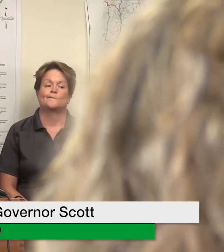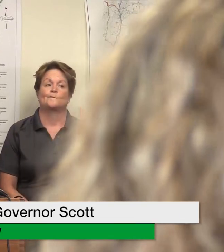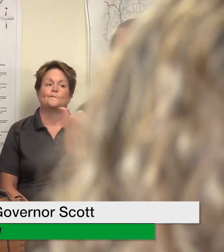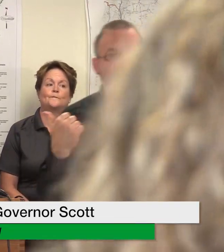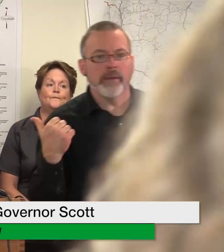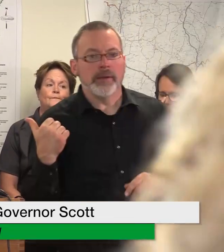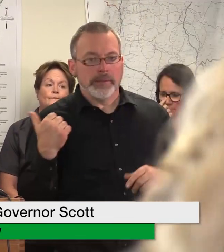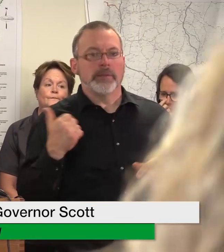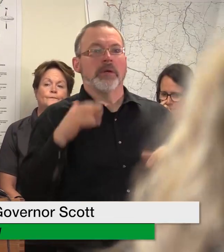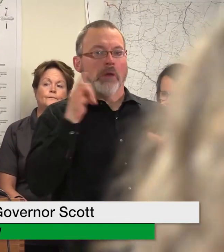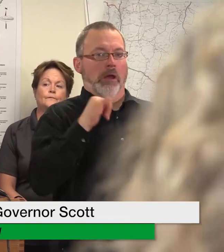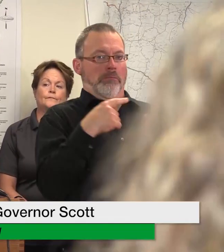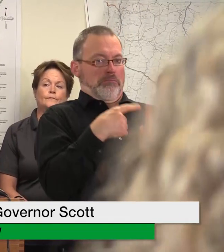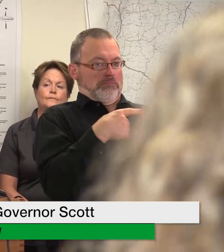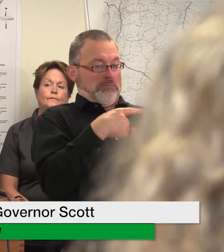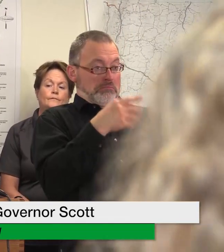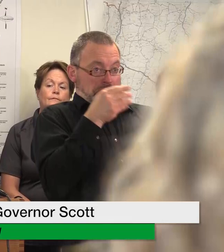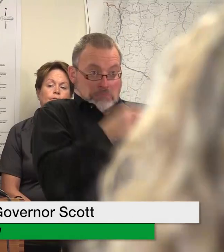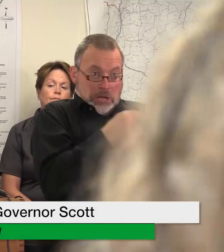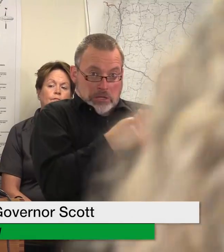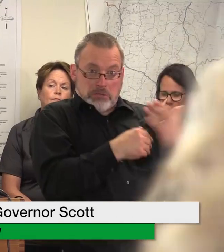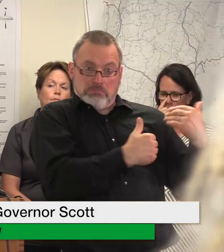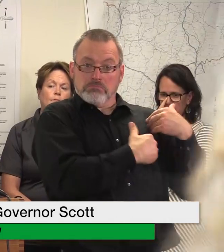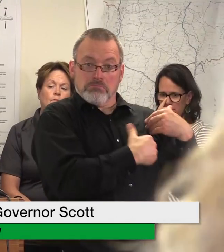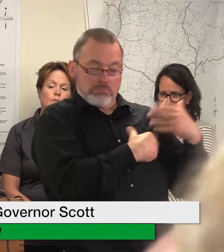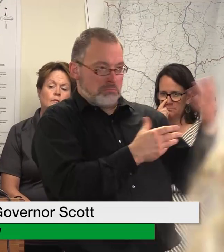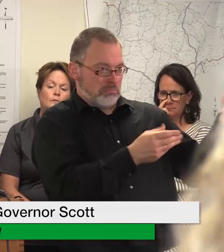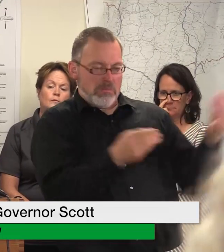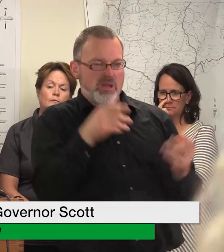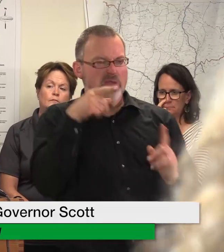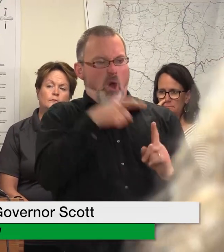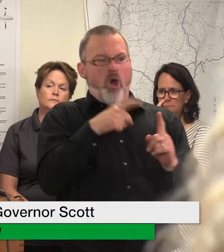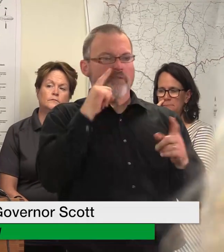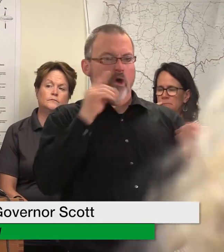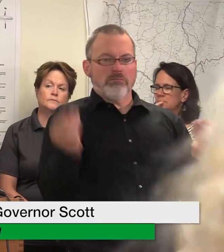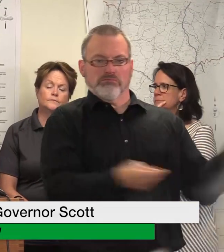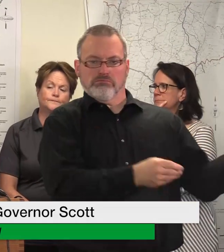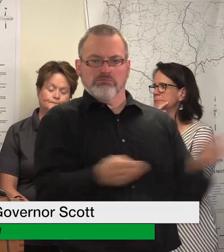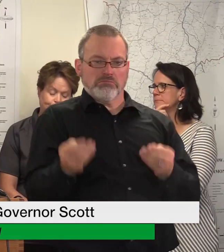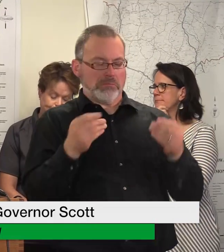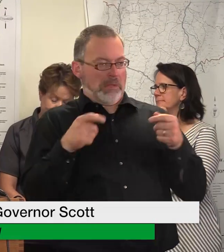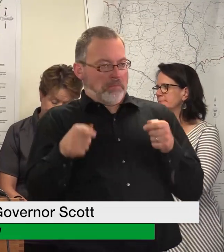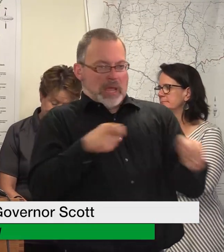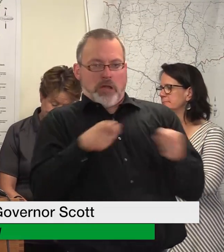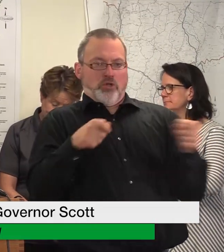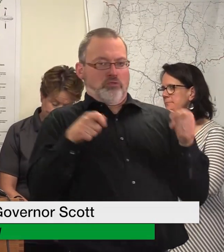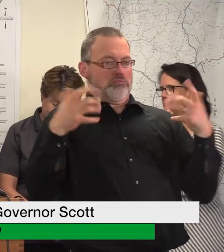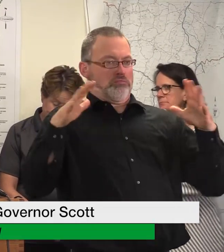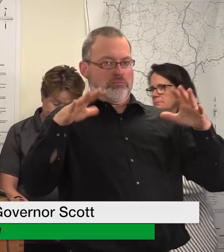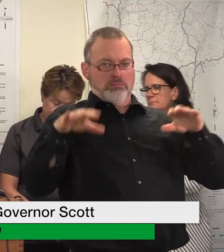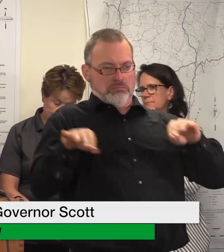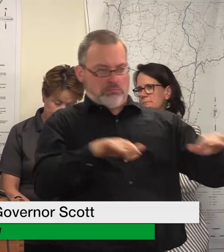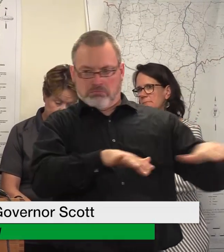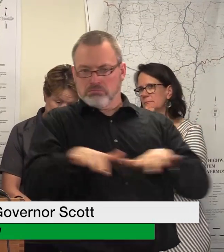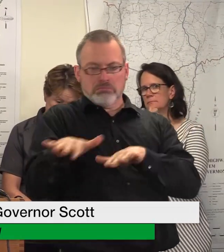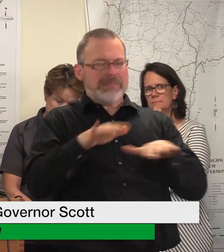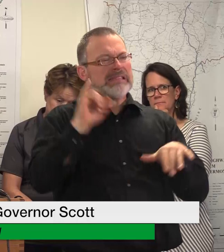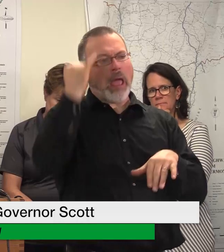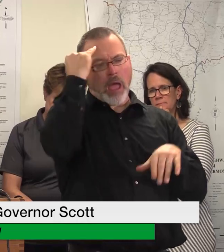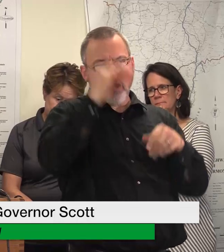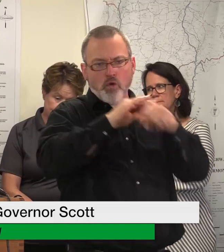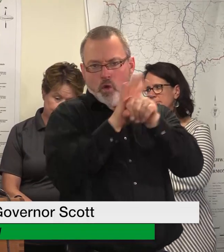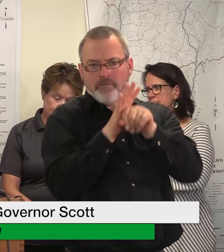be financial resources and everything, just somebody monitoring the financial aspect of